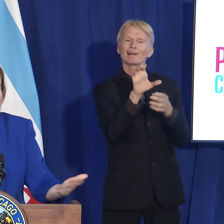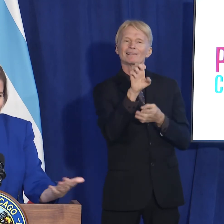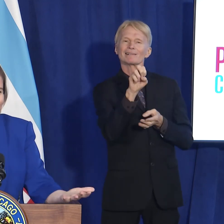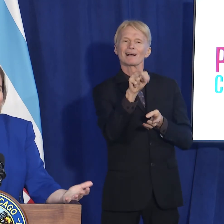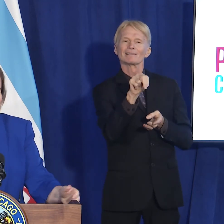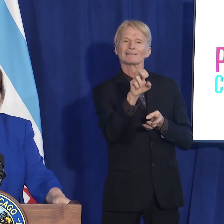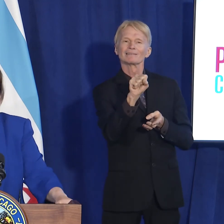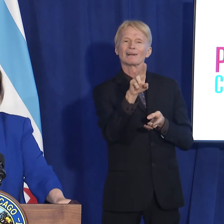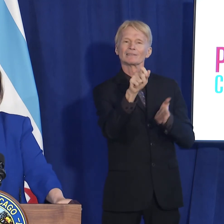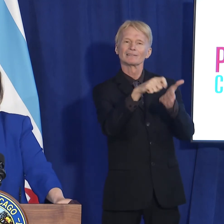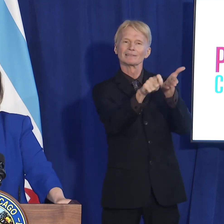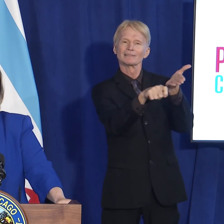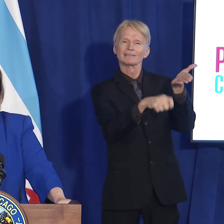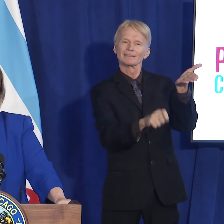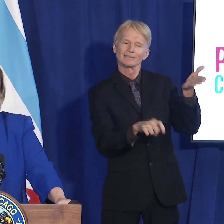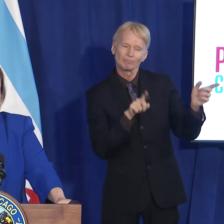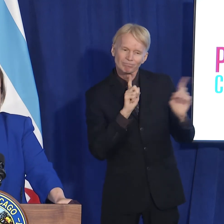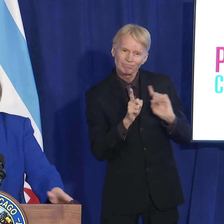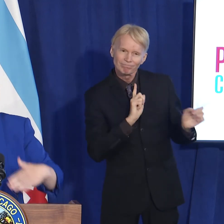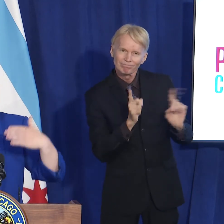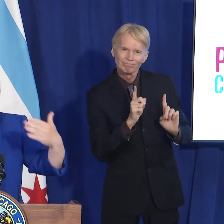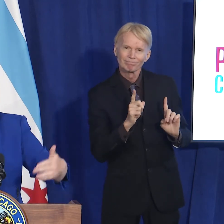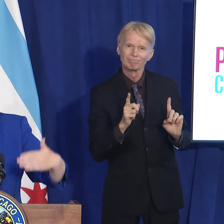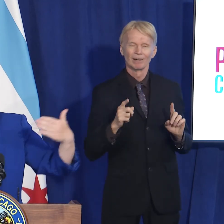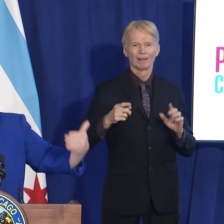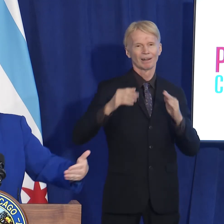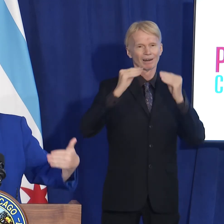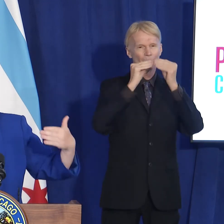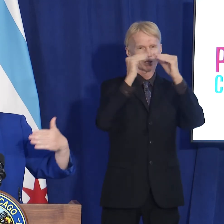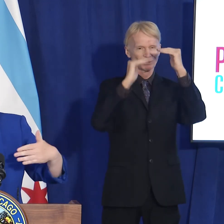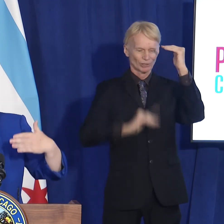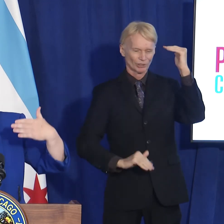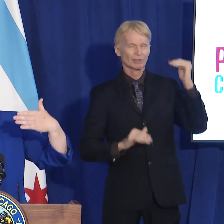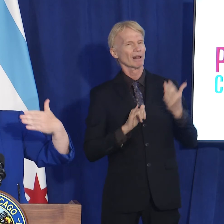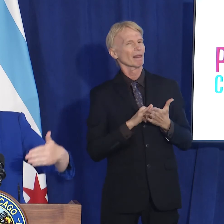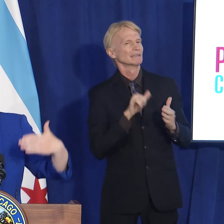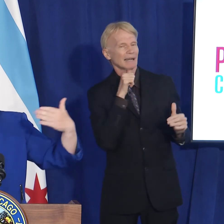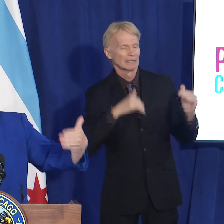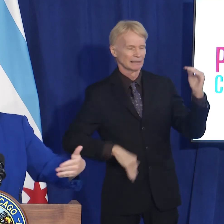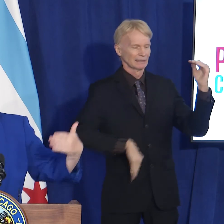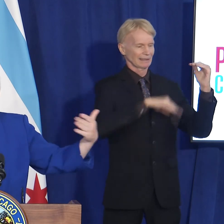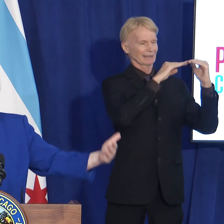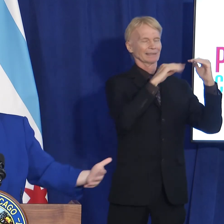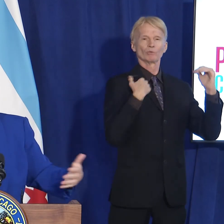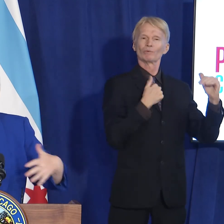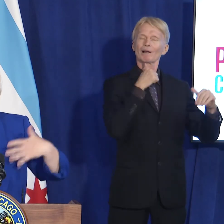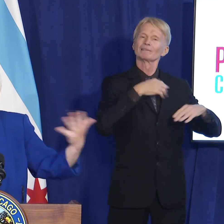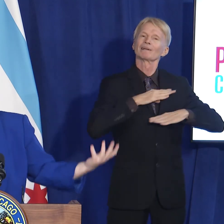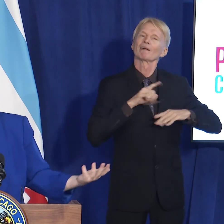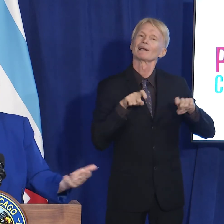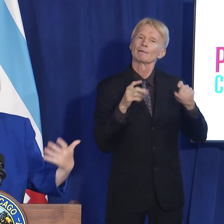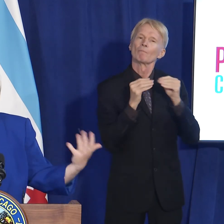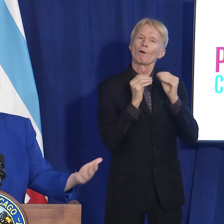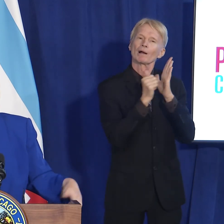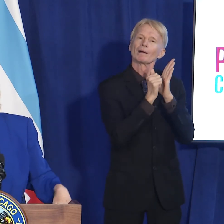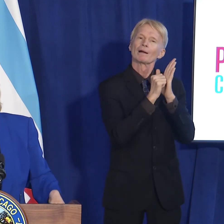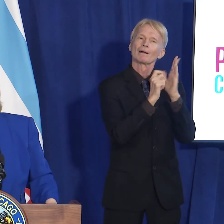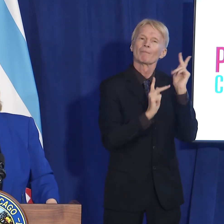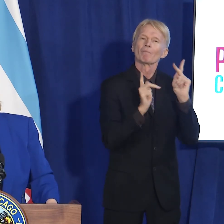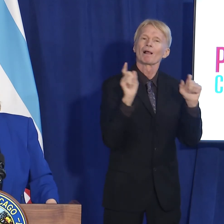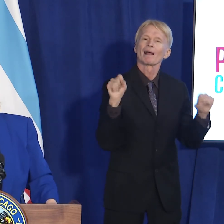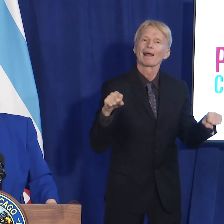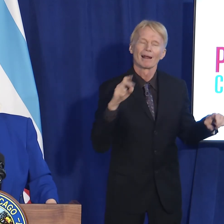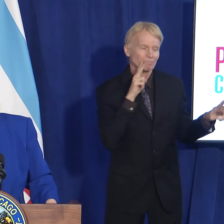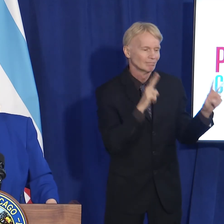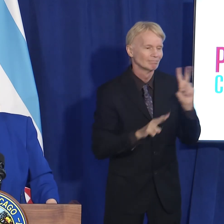But it's still not ideally where we'd like to be, which is why we're also trying to make sure that we're in community spaces where people